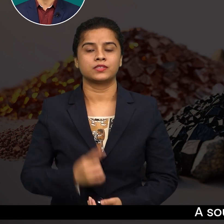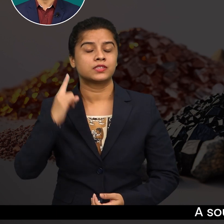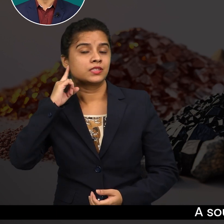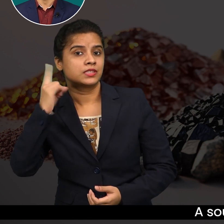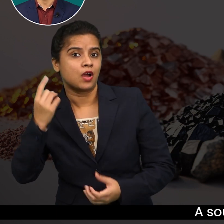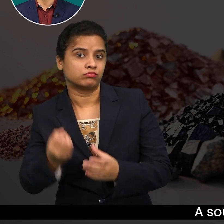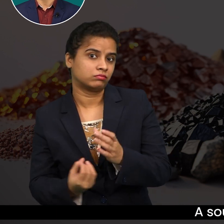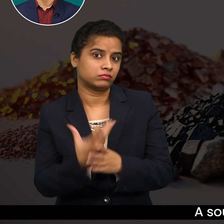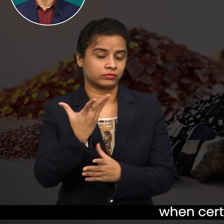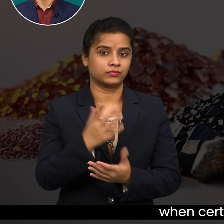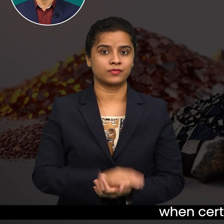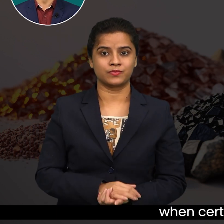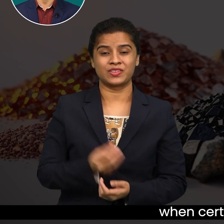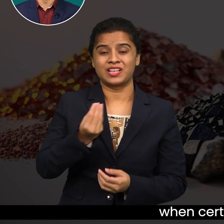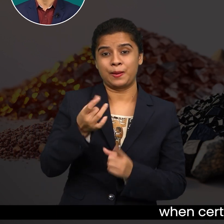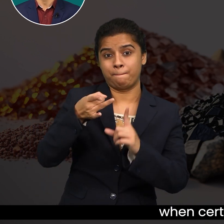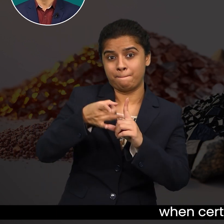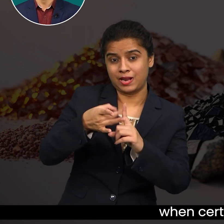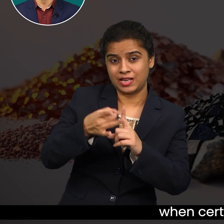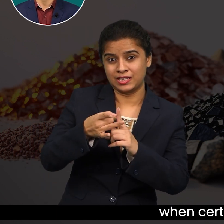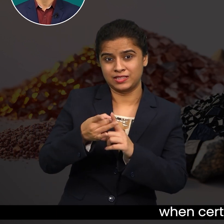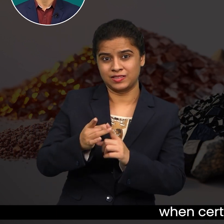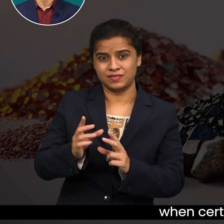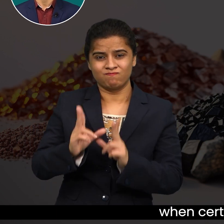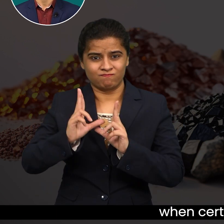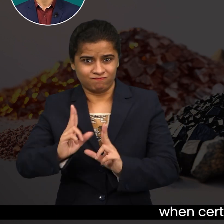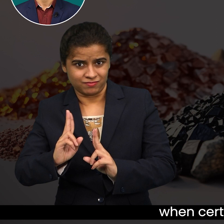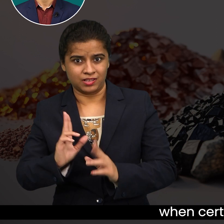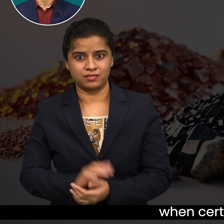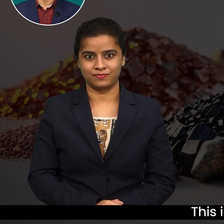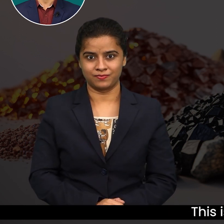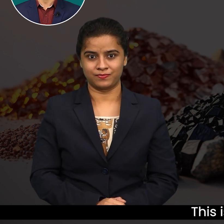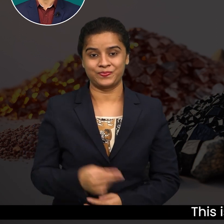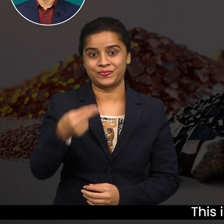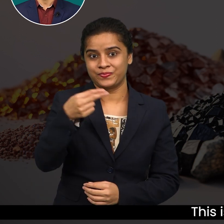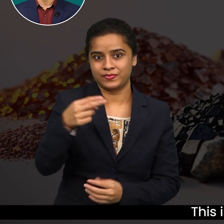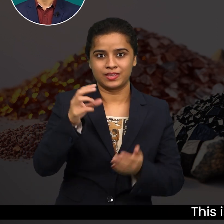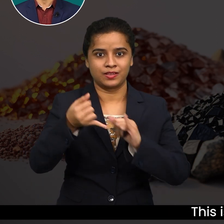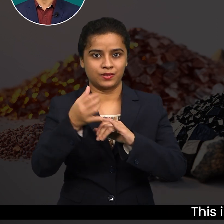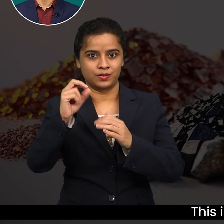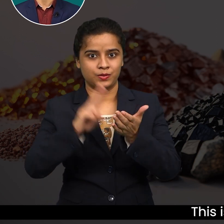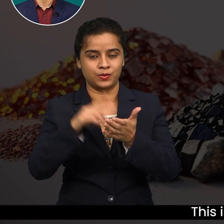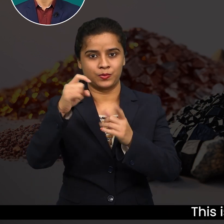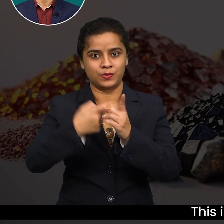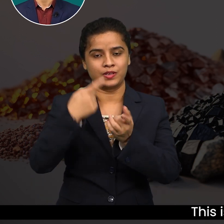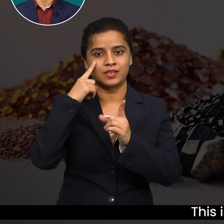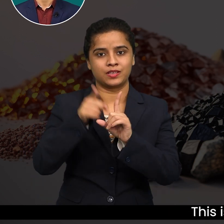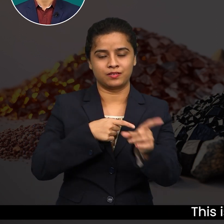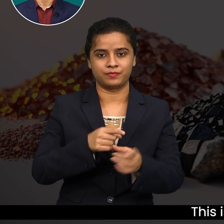A sound is produced when certain metals are struck. This is called sonority.